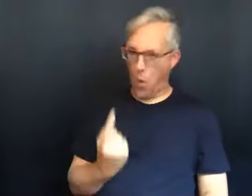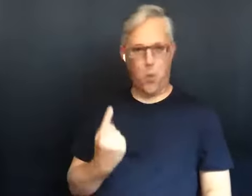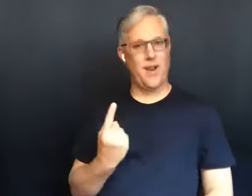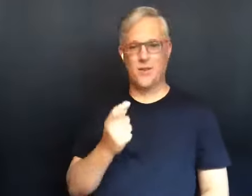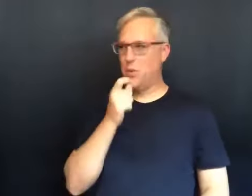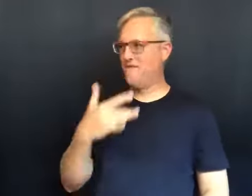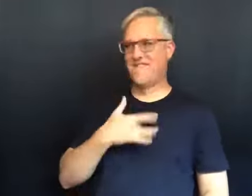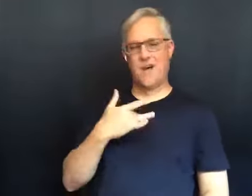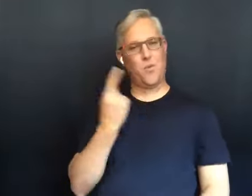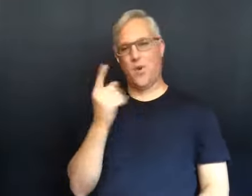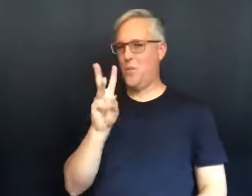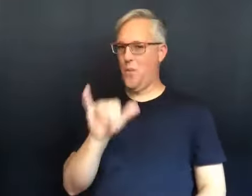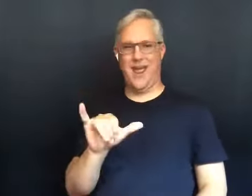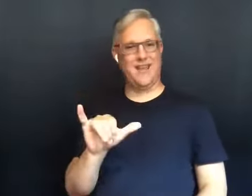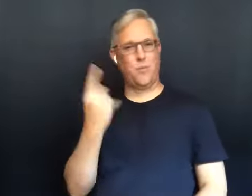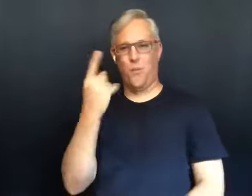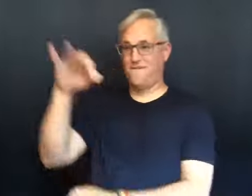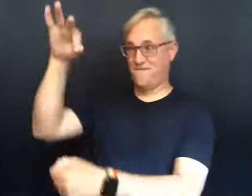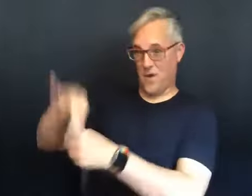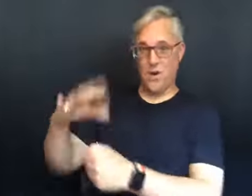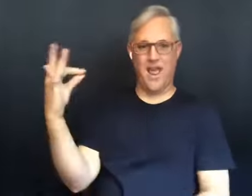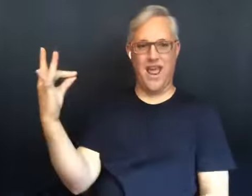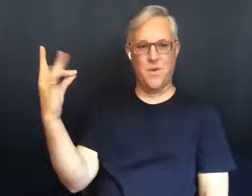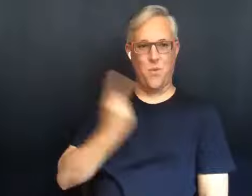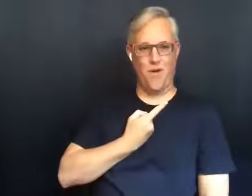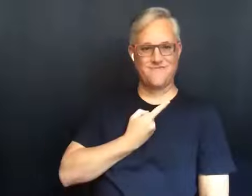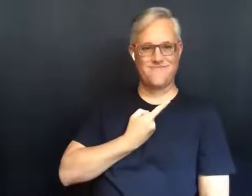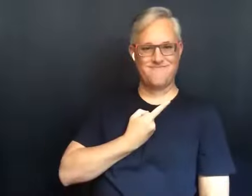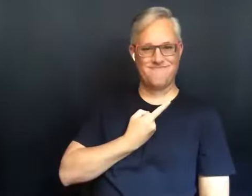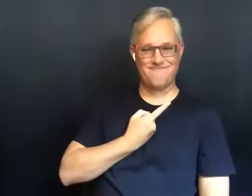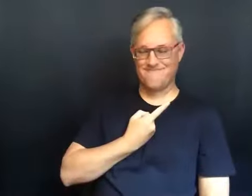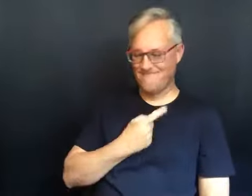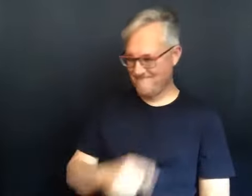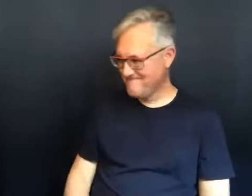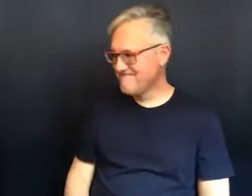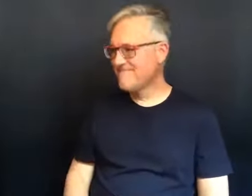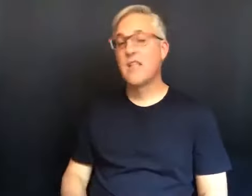8-1. I was the only minority voice that felt a certain way. And